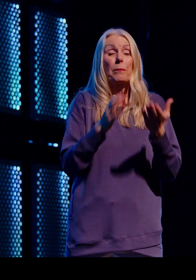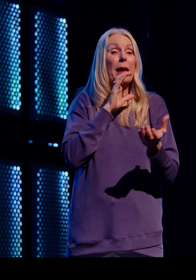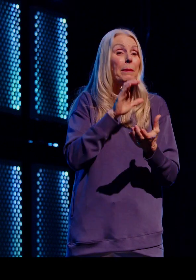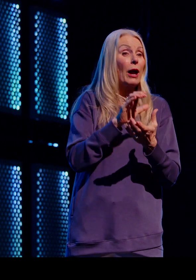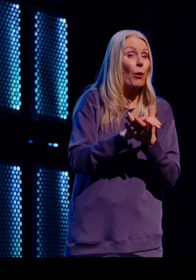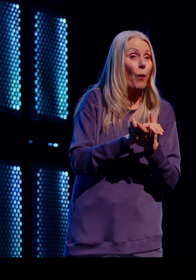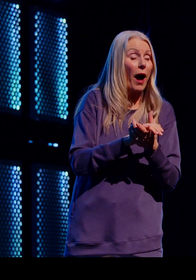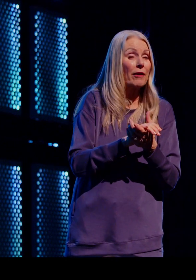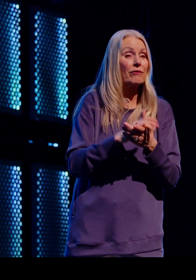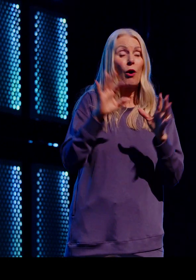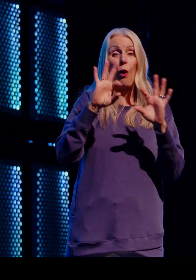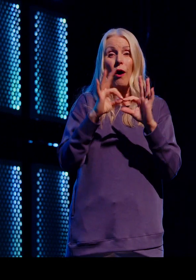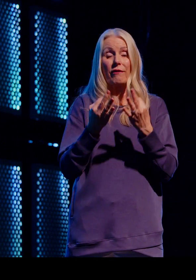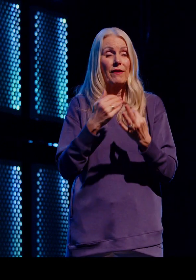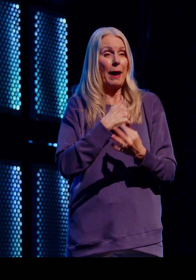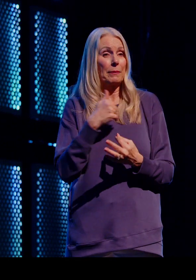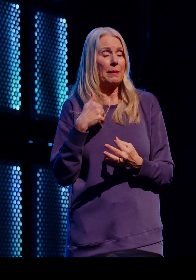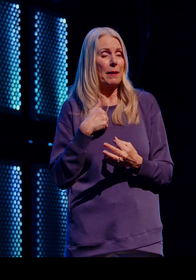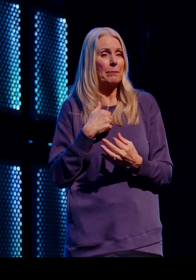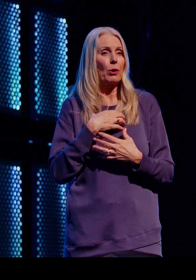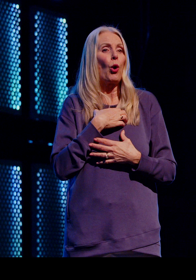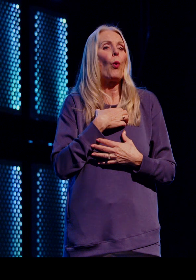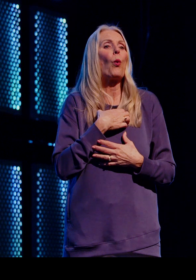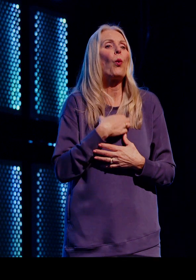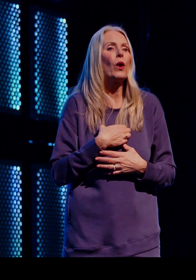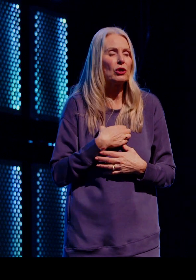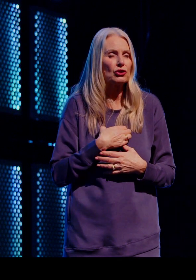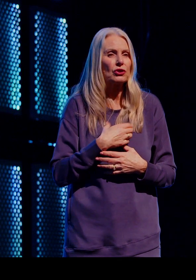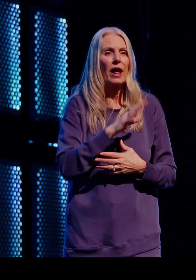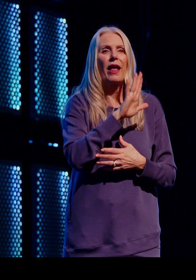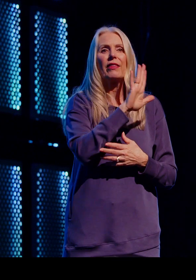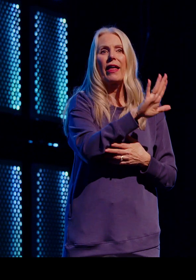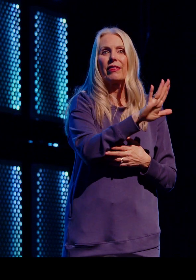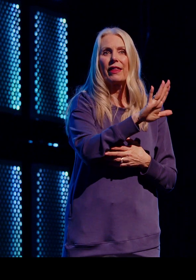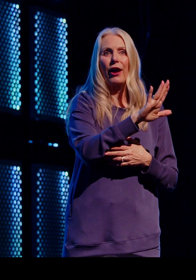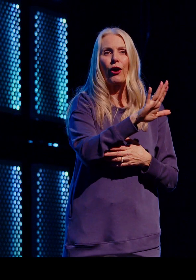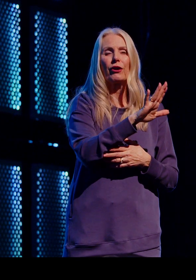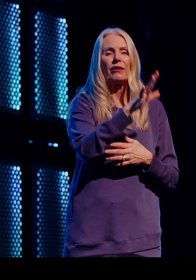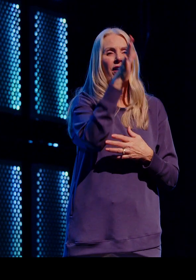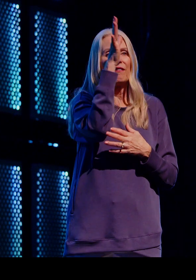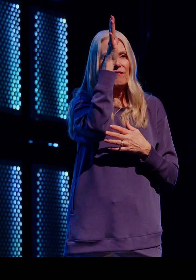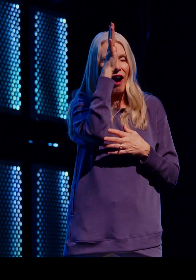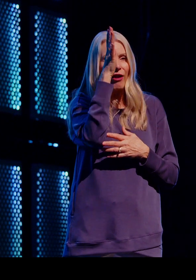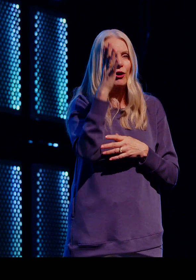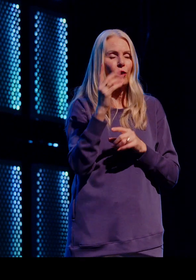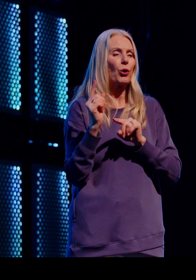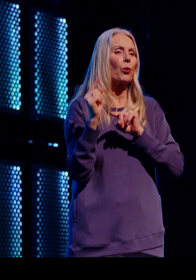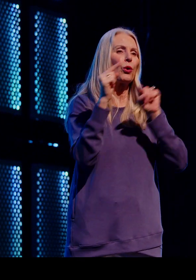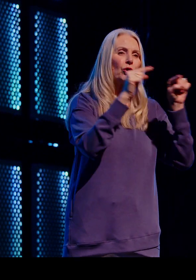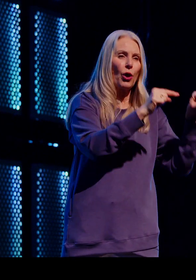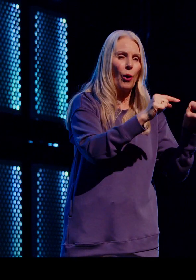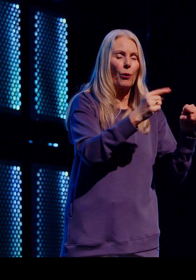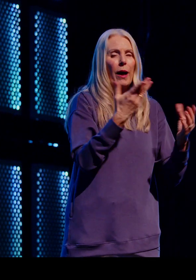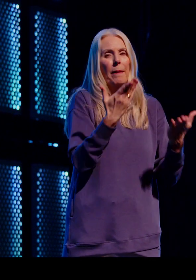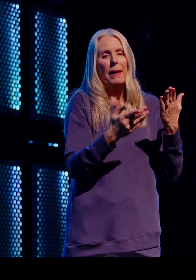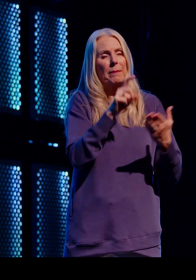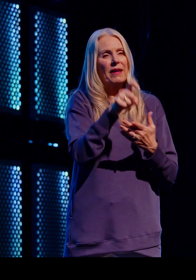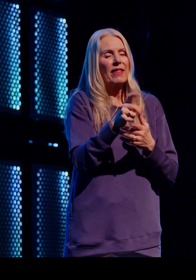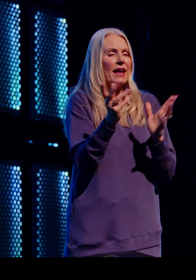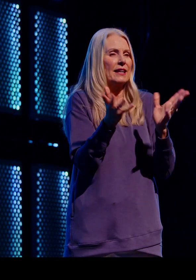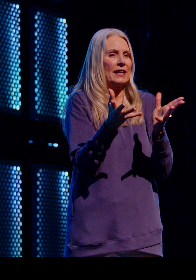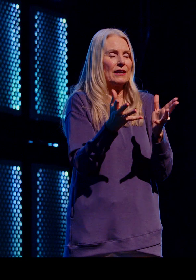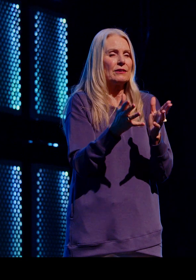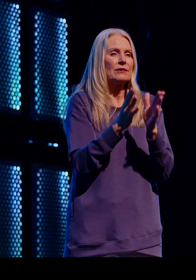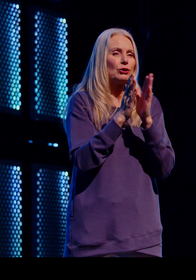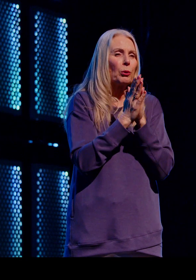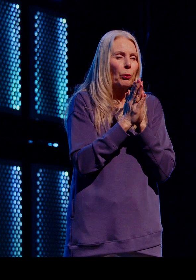and a family member that wish that their husband or their father would be on this trip. Maybe they need to come up too and say, I need prayer